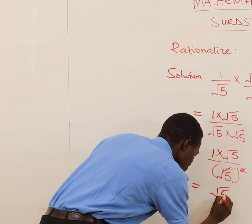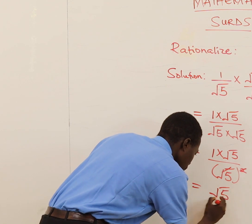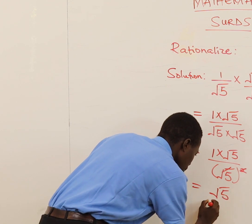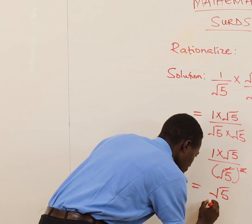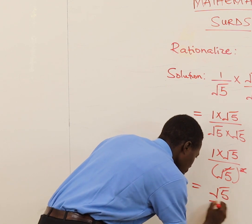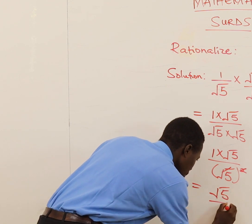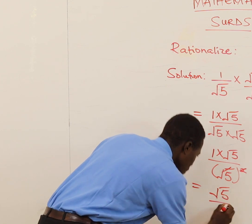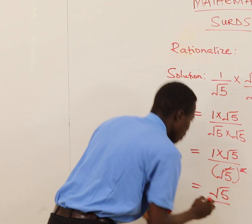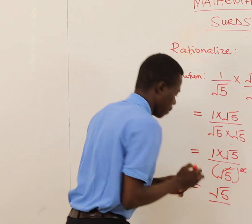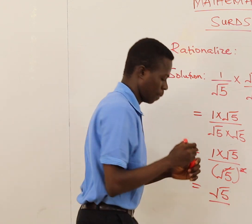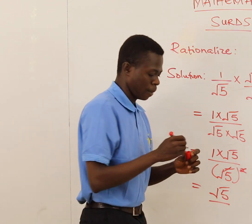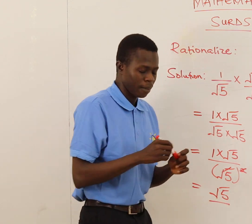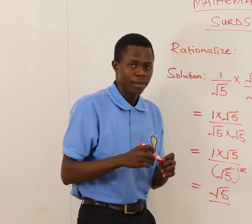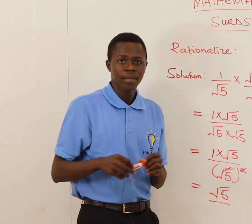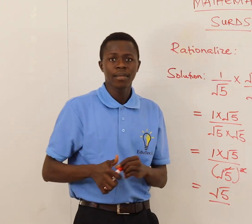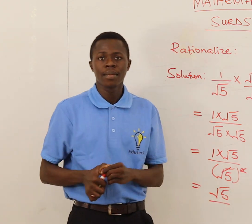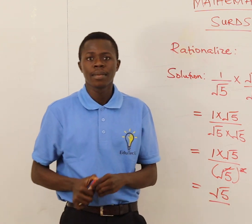square root of 5.